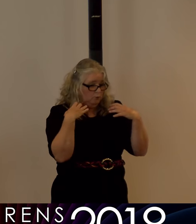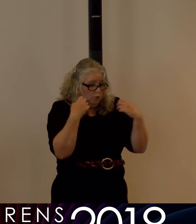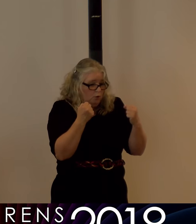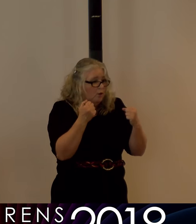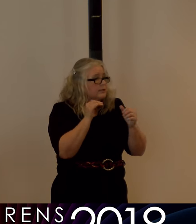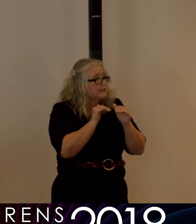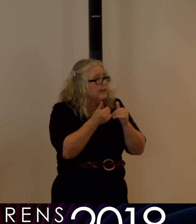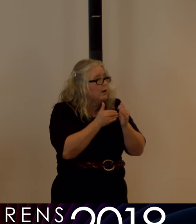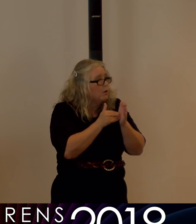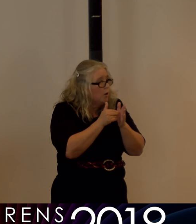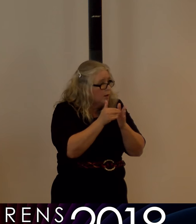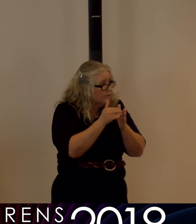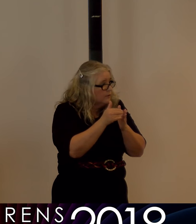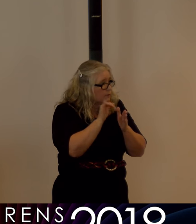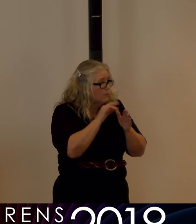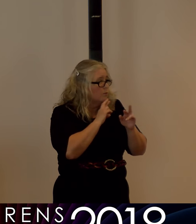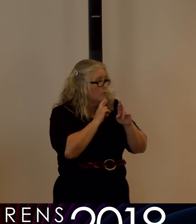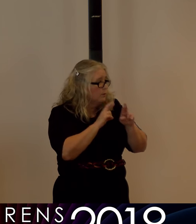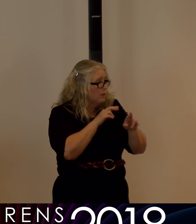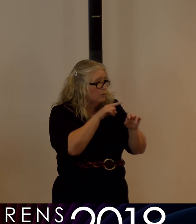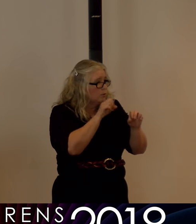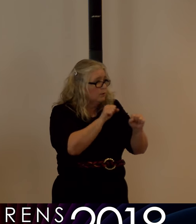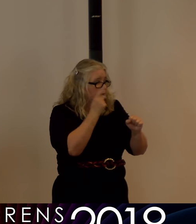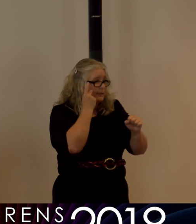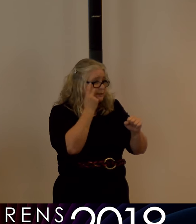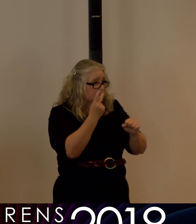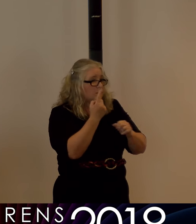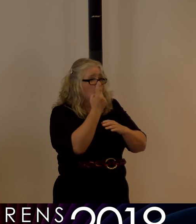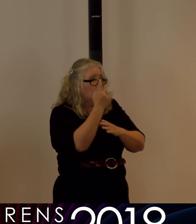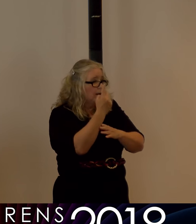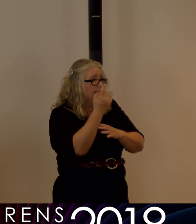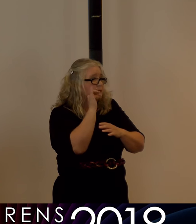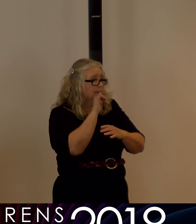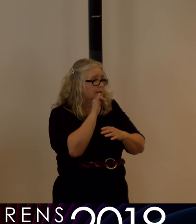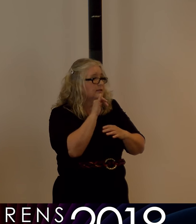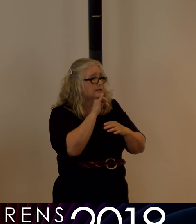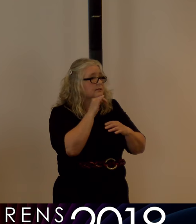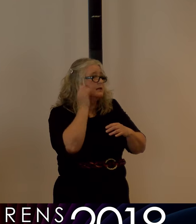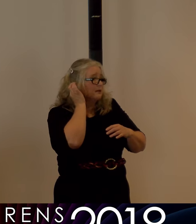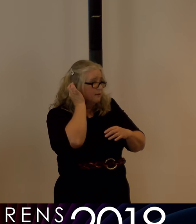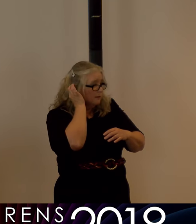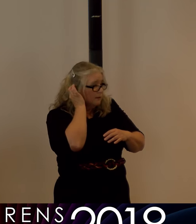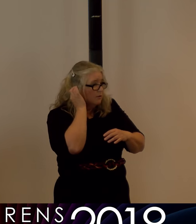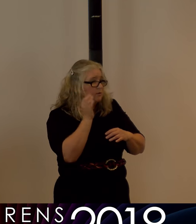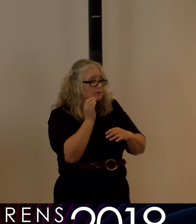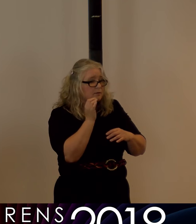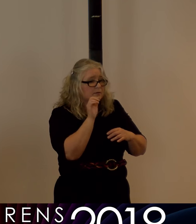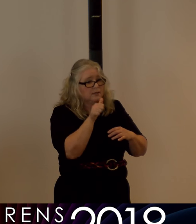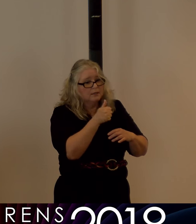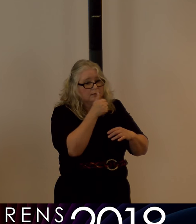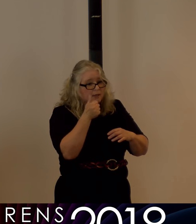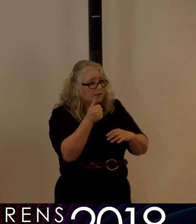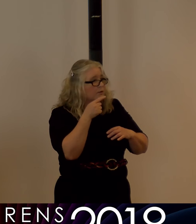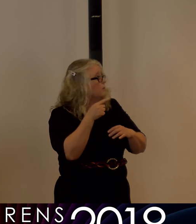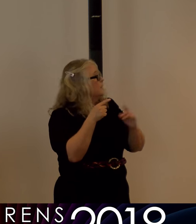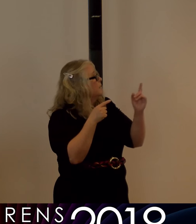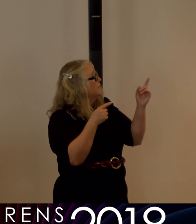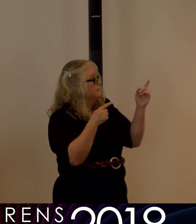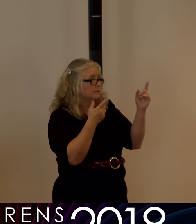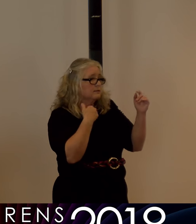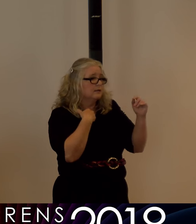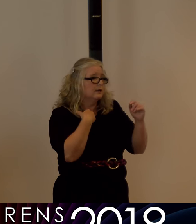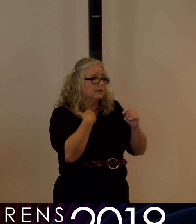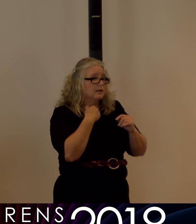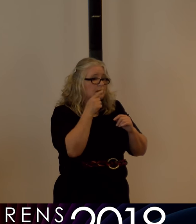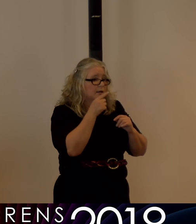that one of the more common features is the external ears, another the semicircular canal abnormalities,